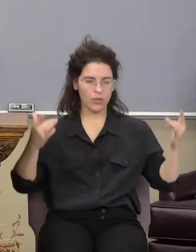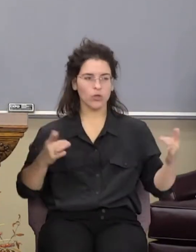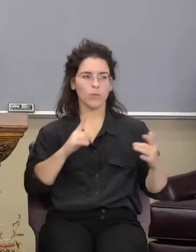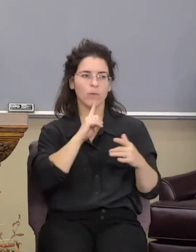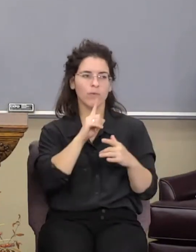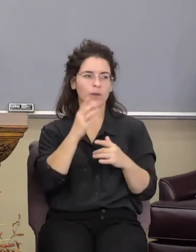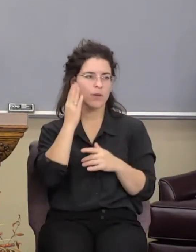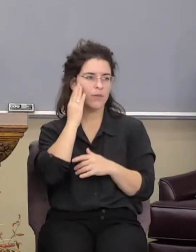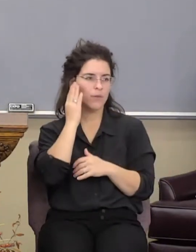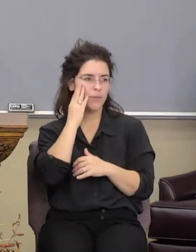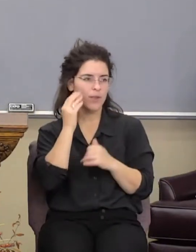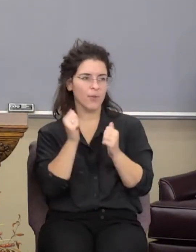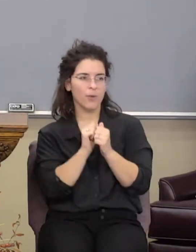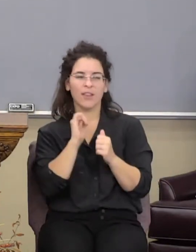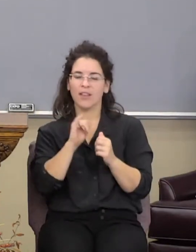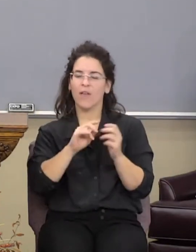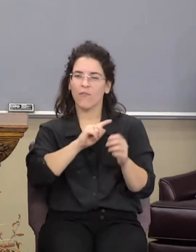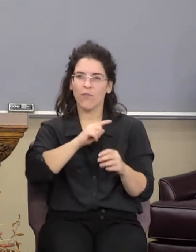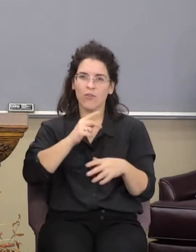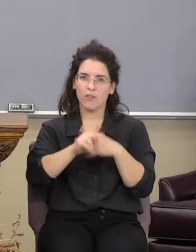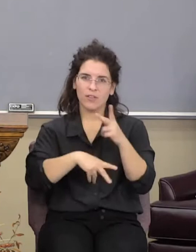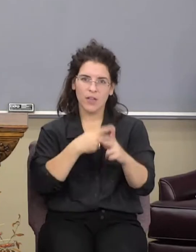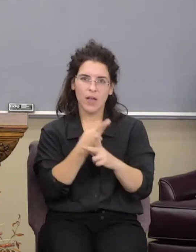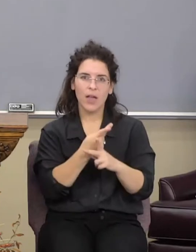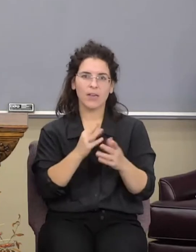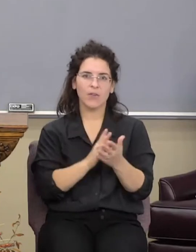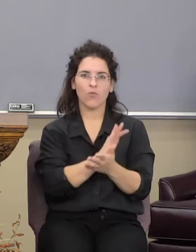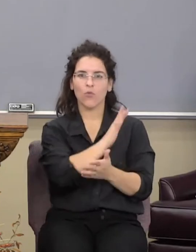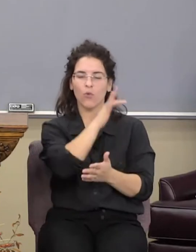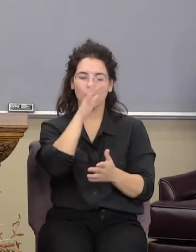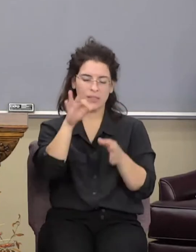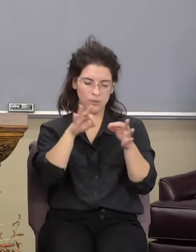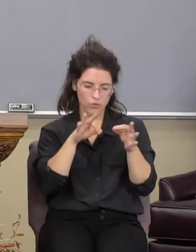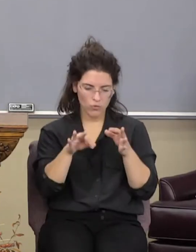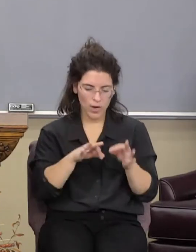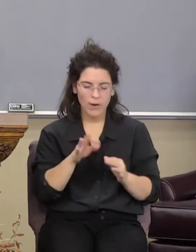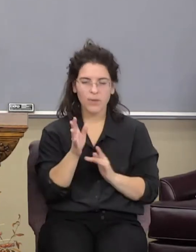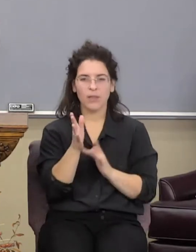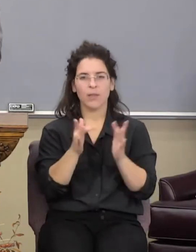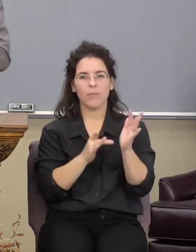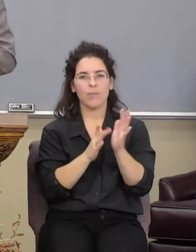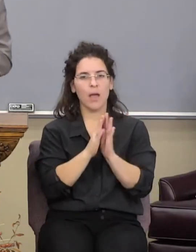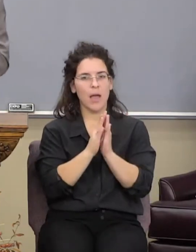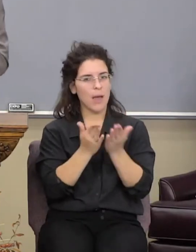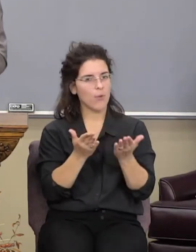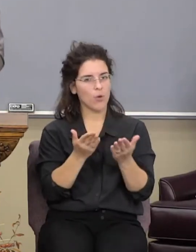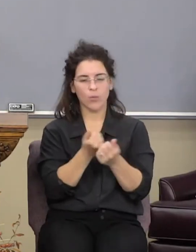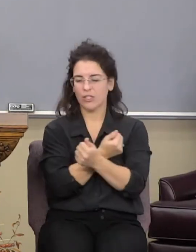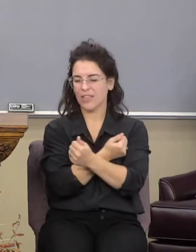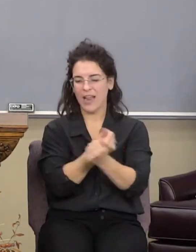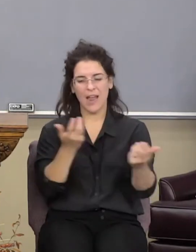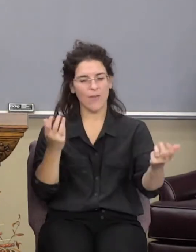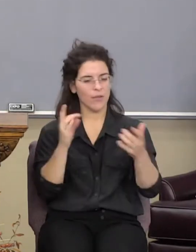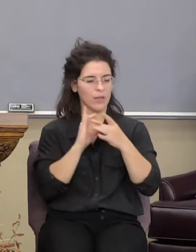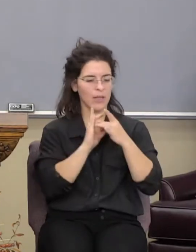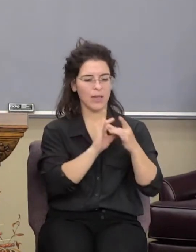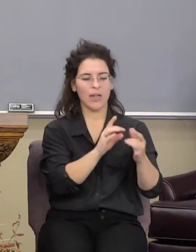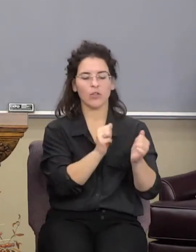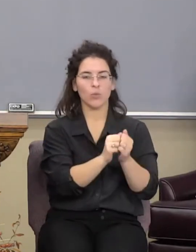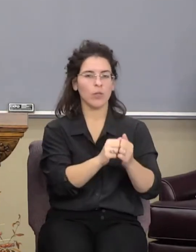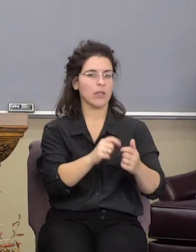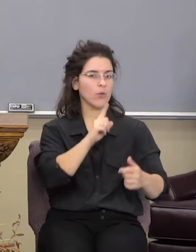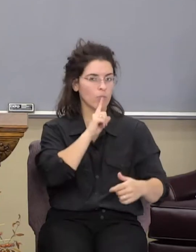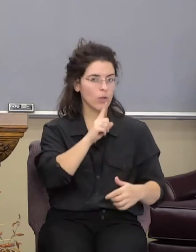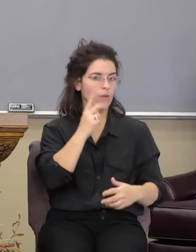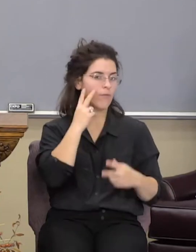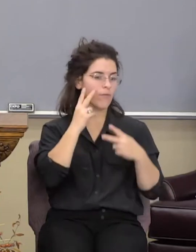very familiar with that first type of glory described in the Bible, which has everything to do with the literal,